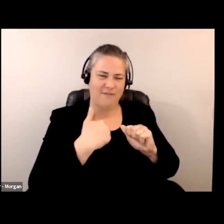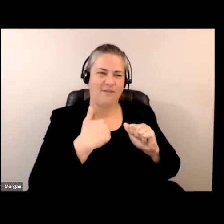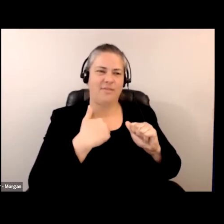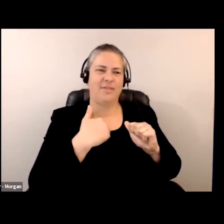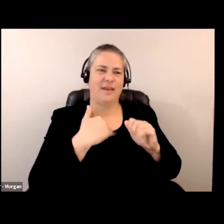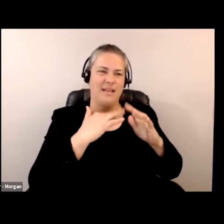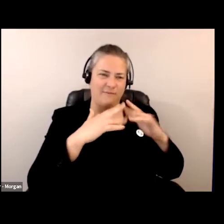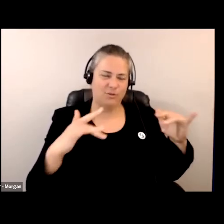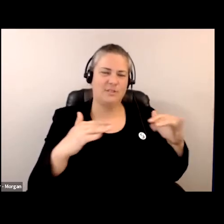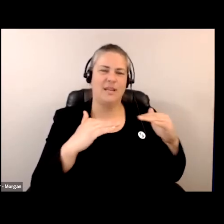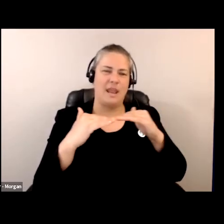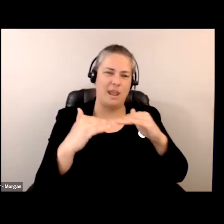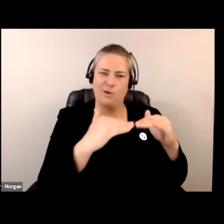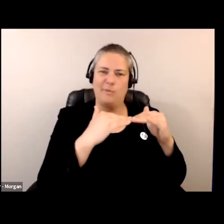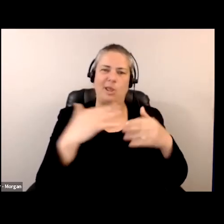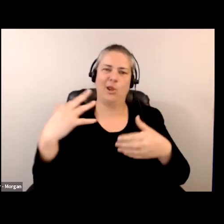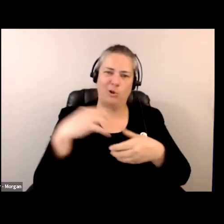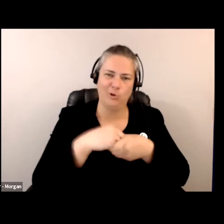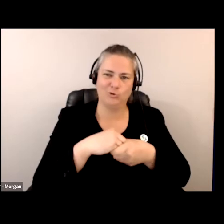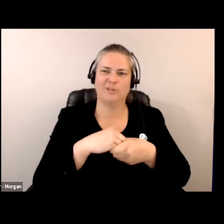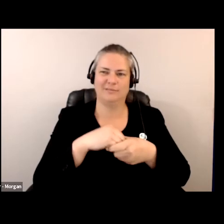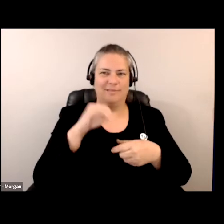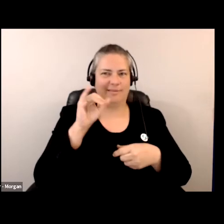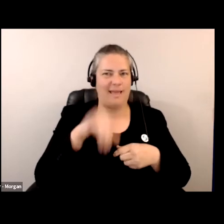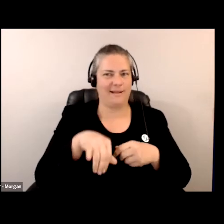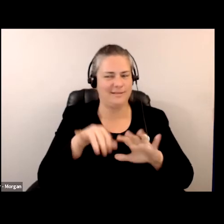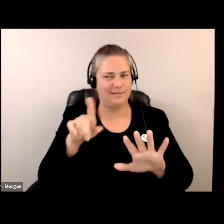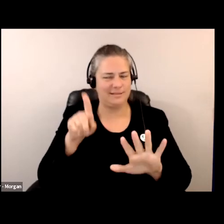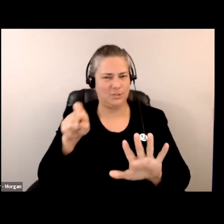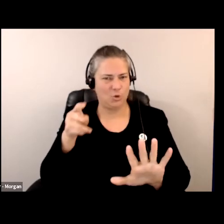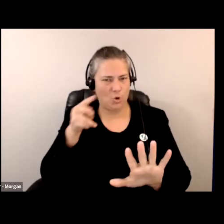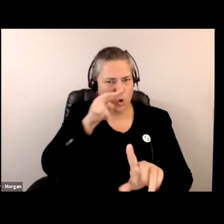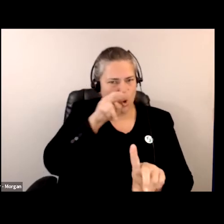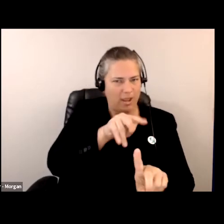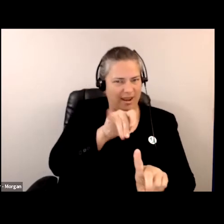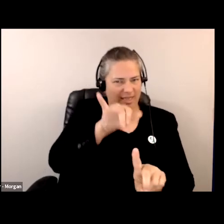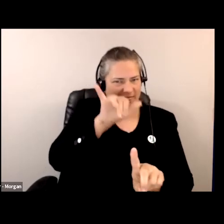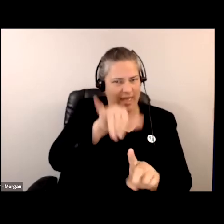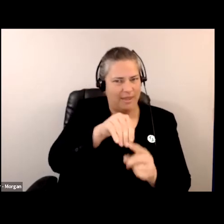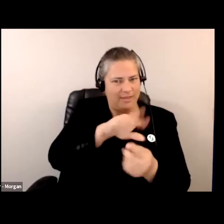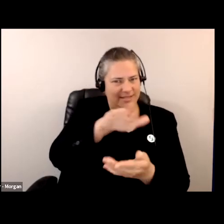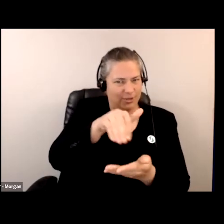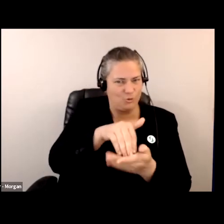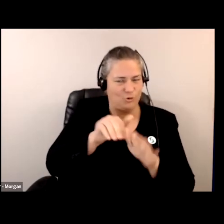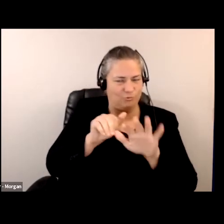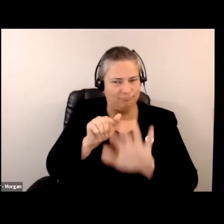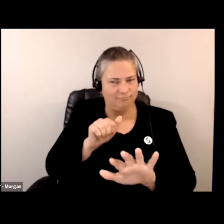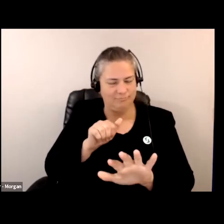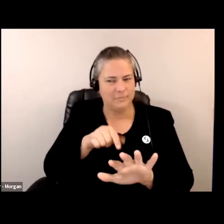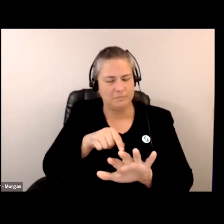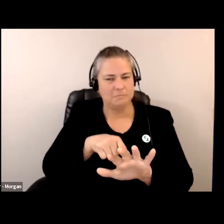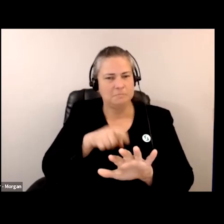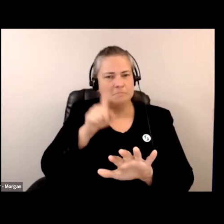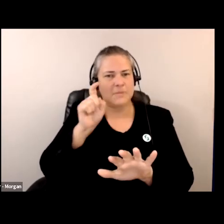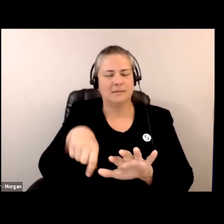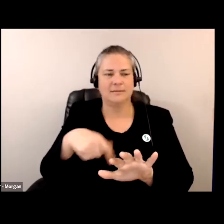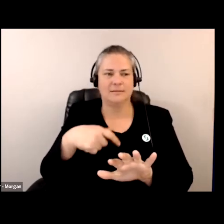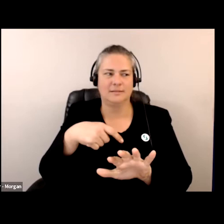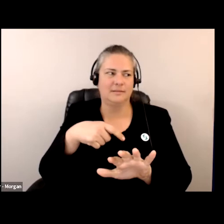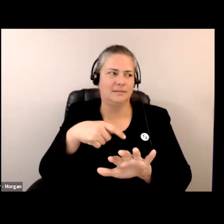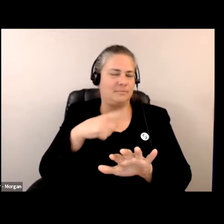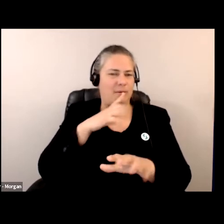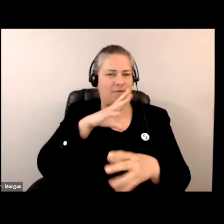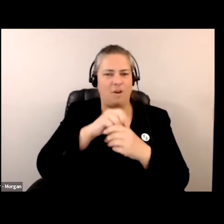operations of the center. And it has to be part of products and dissemination as